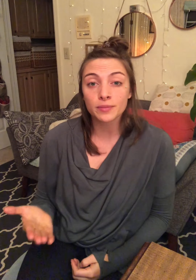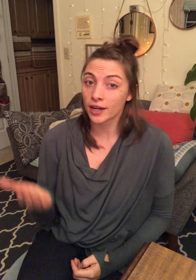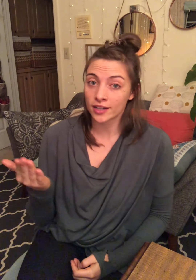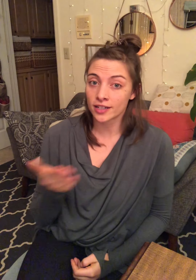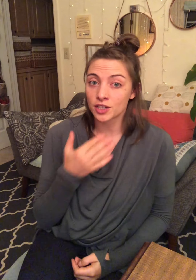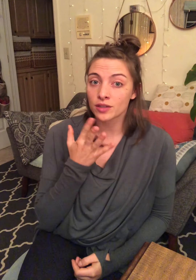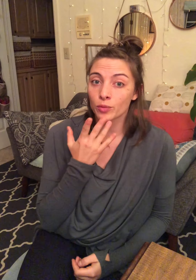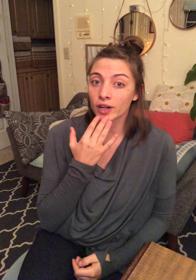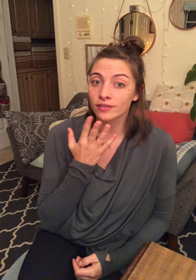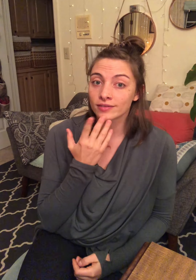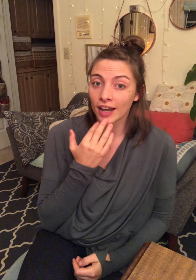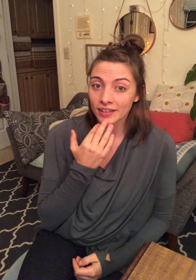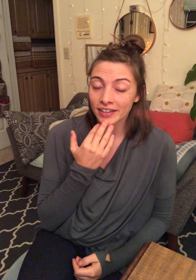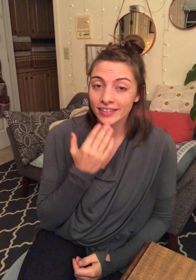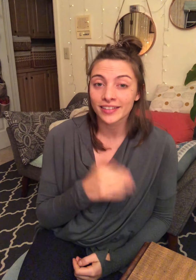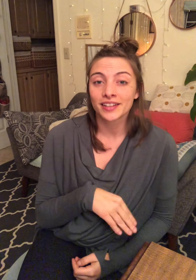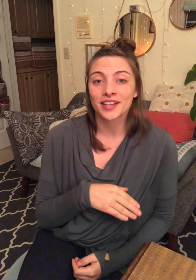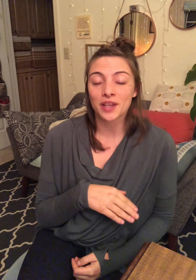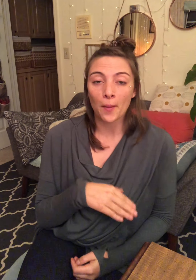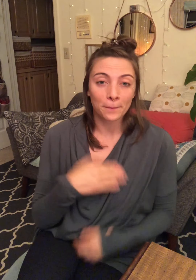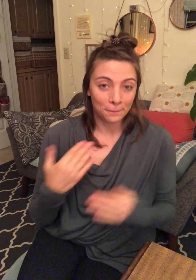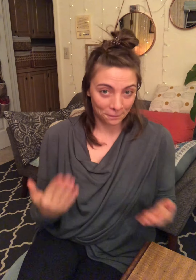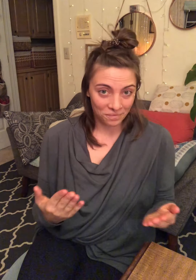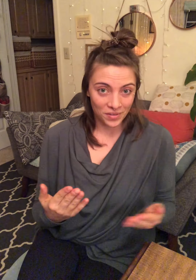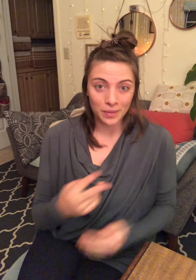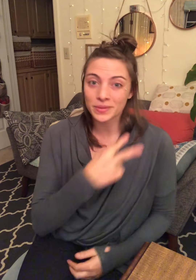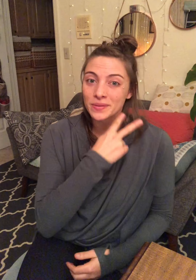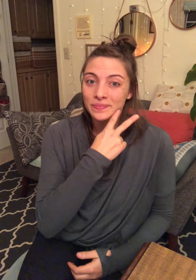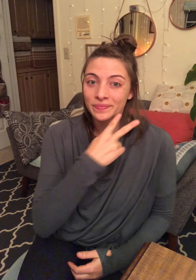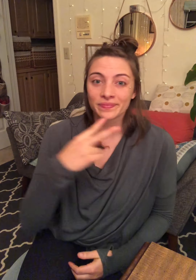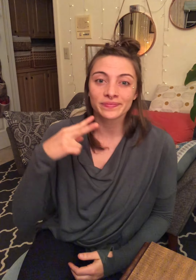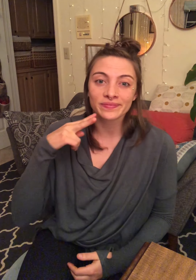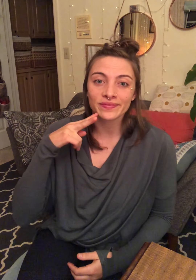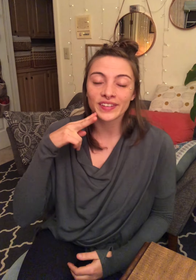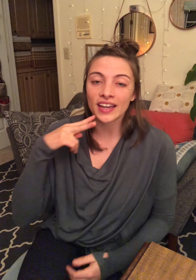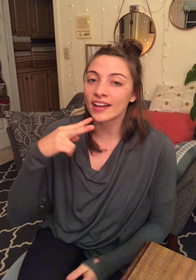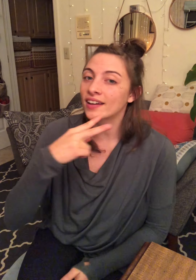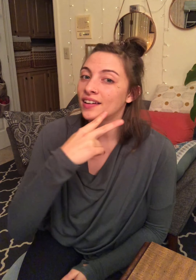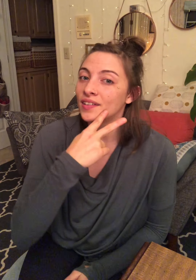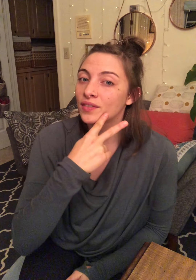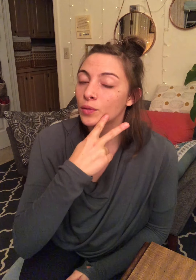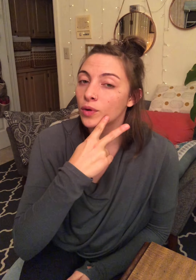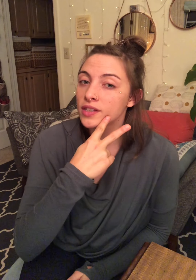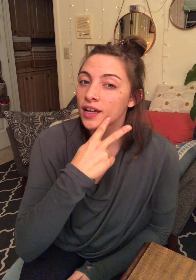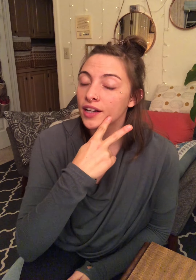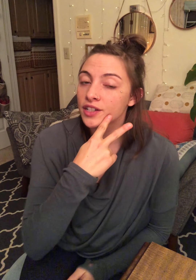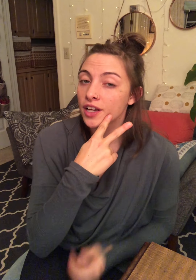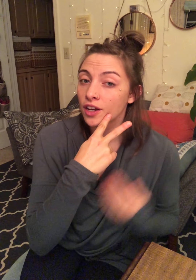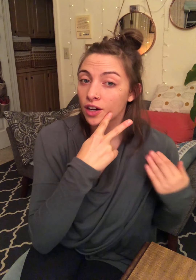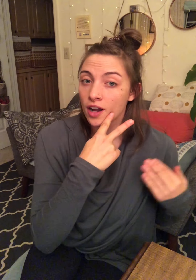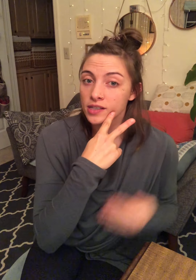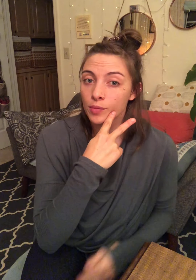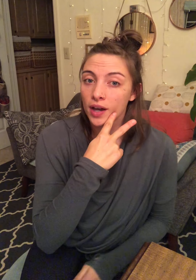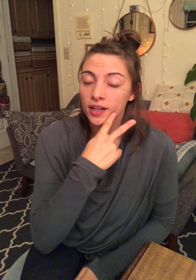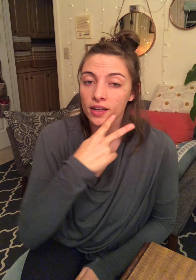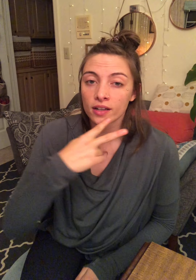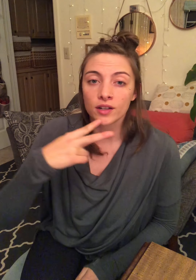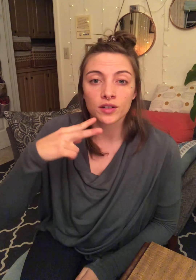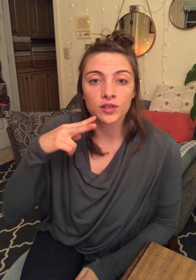didn't teach the word color. So, verbs. V, from one side of your chin across the body